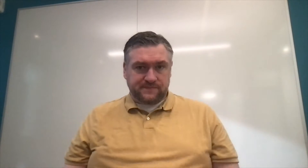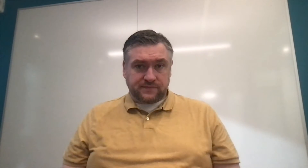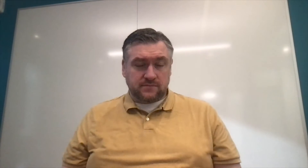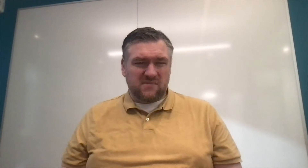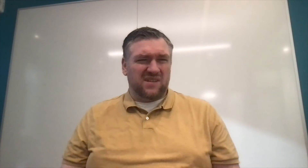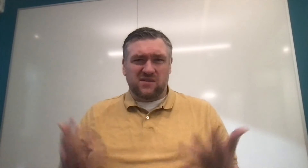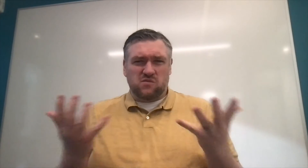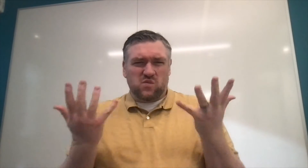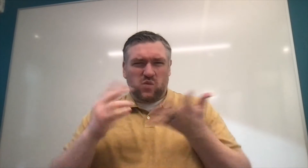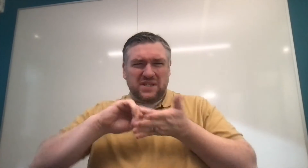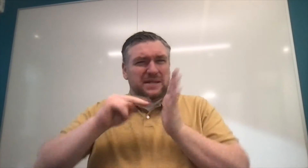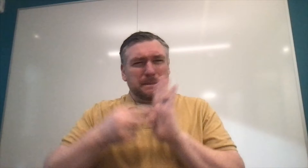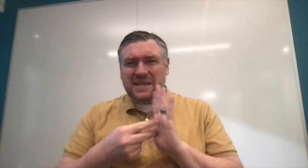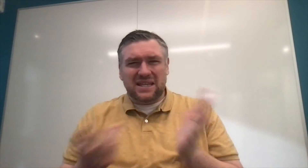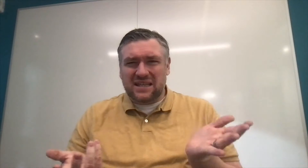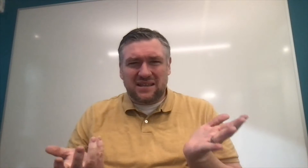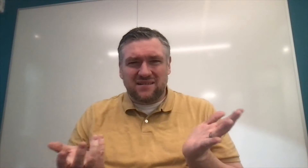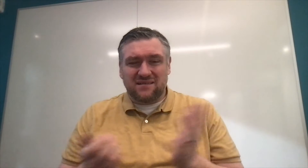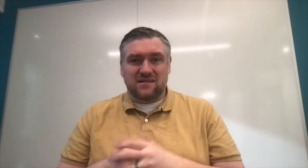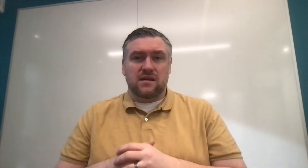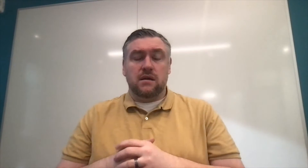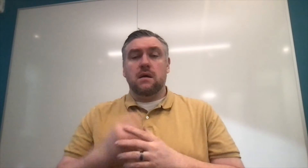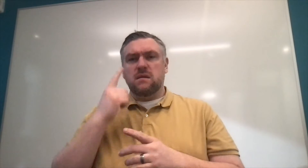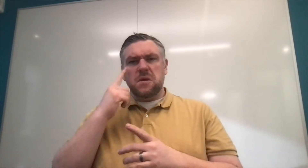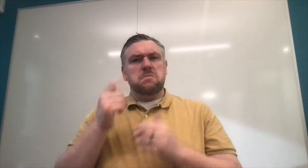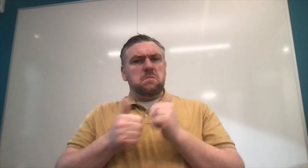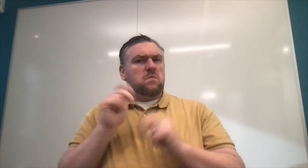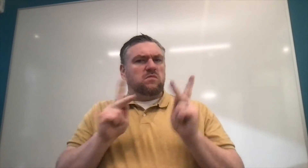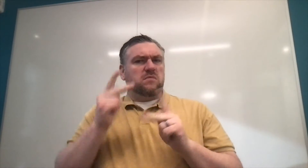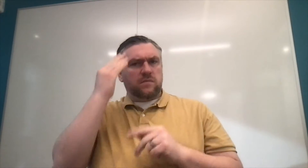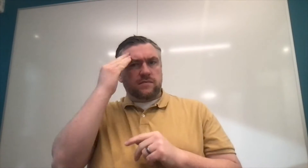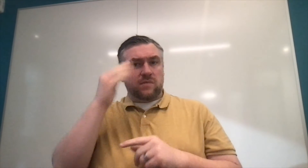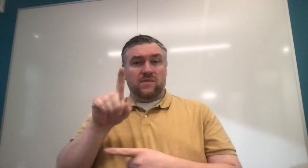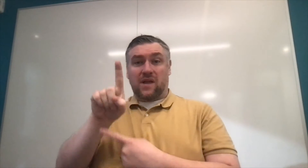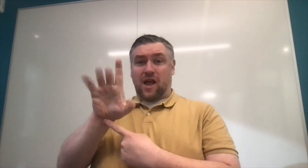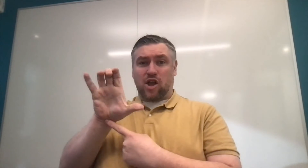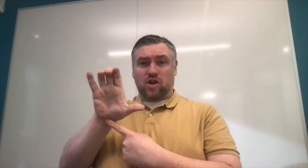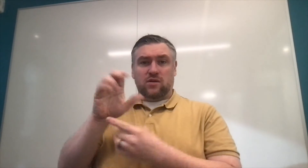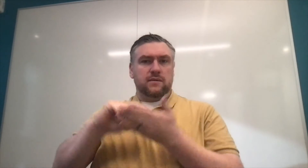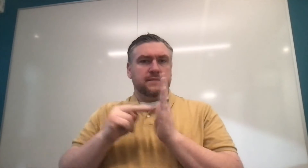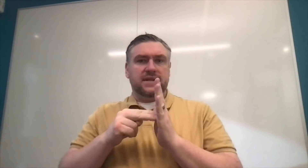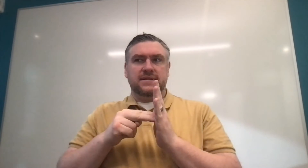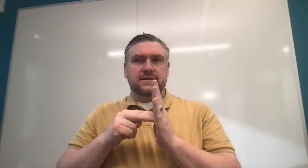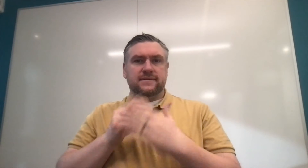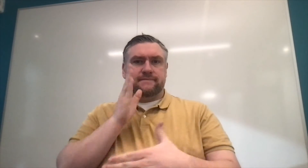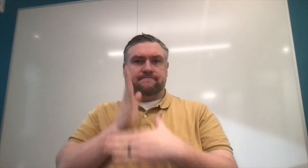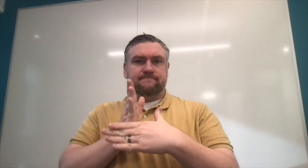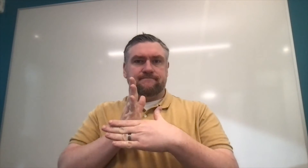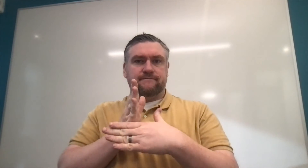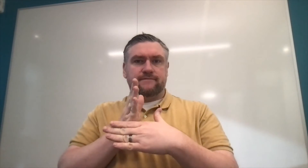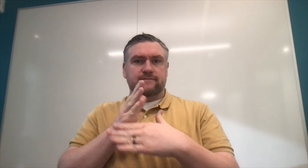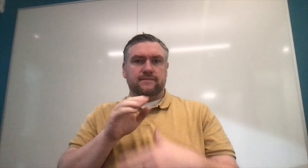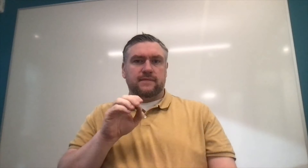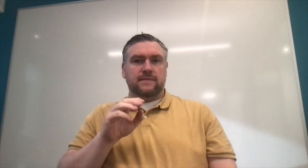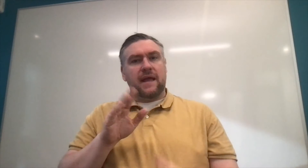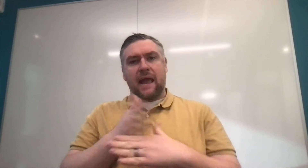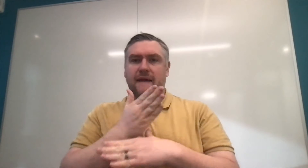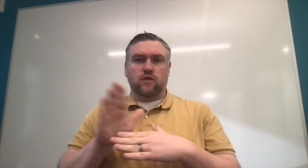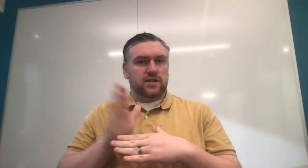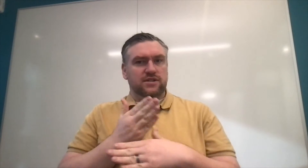140. So, what does it mean? Well, most people are familiar with 100 means perfectly